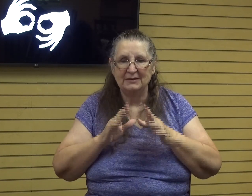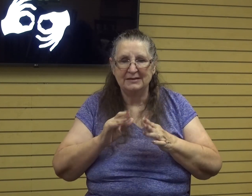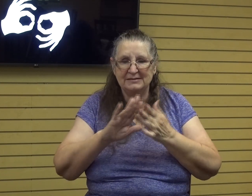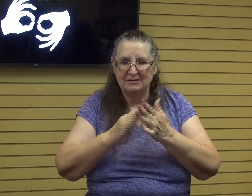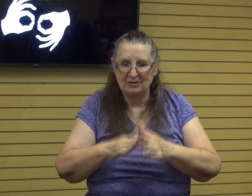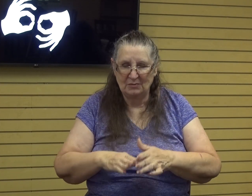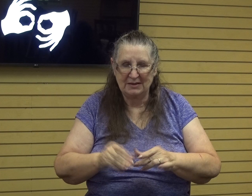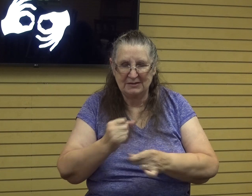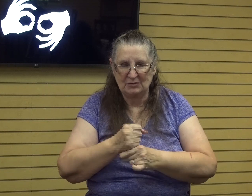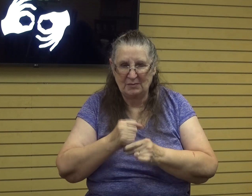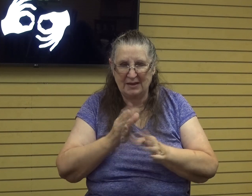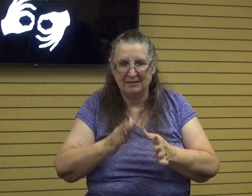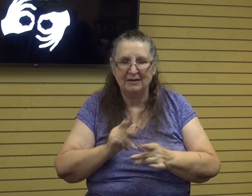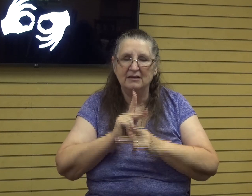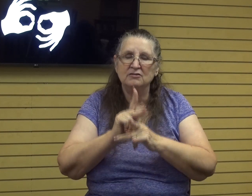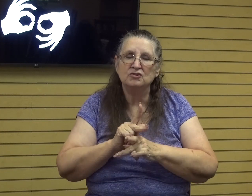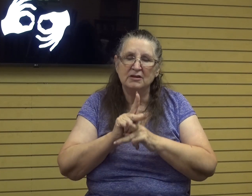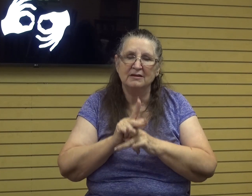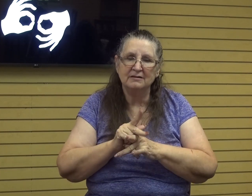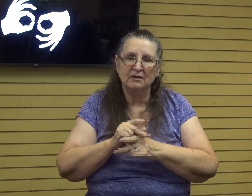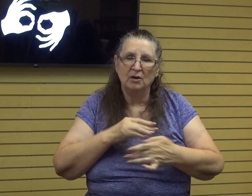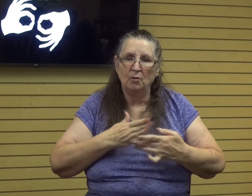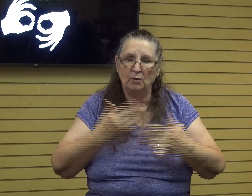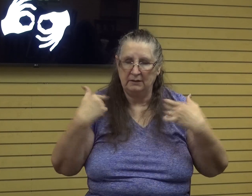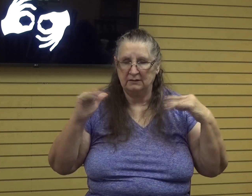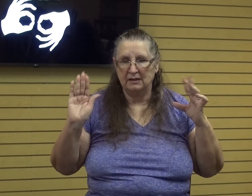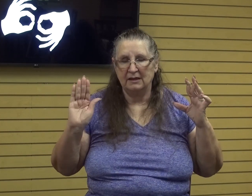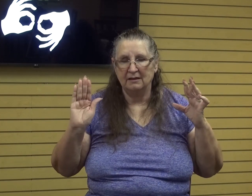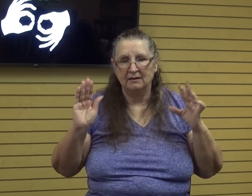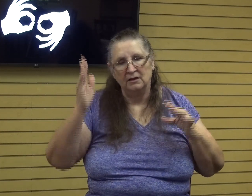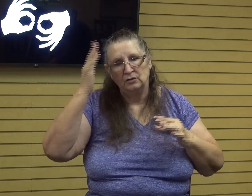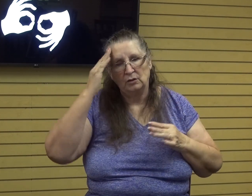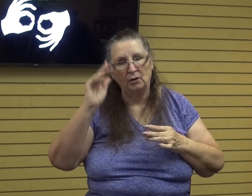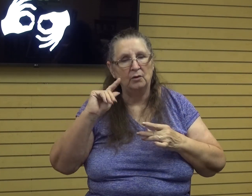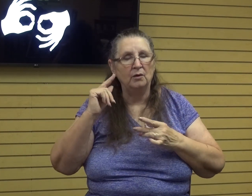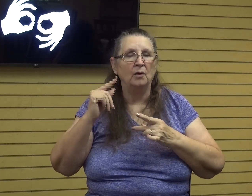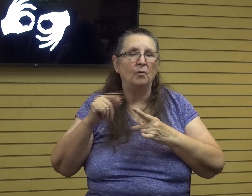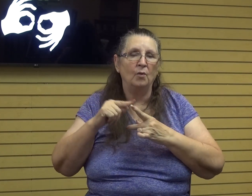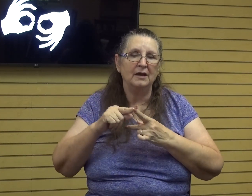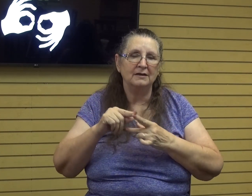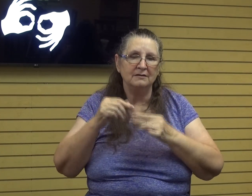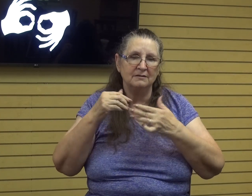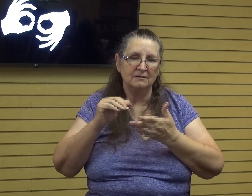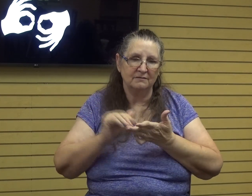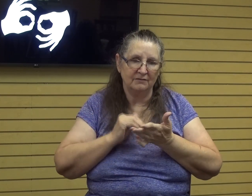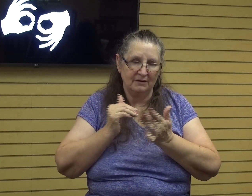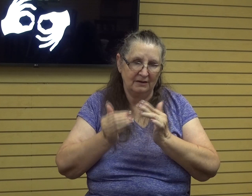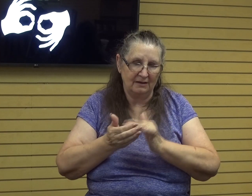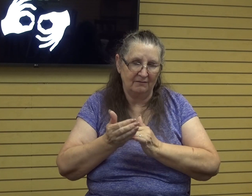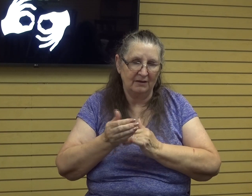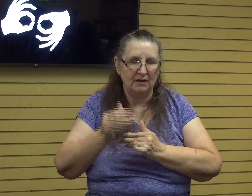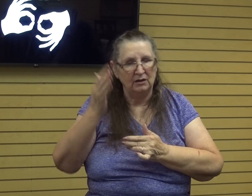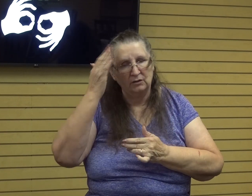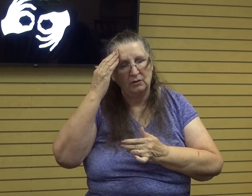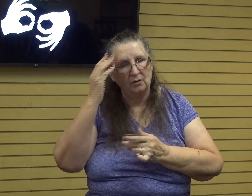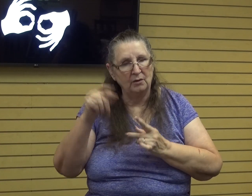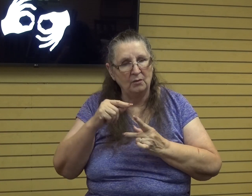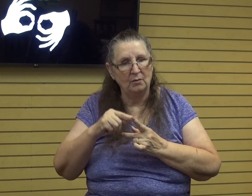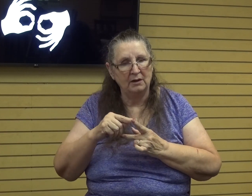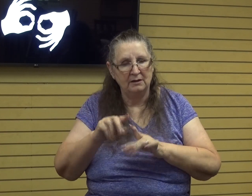peacemakers. Gentle and willing to yield, knowing when to forgive, knowing when to take a step back and